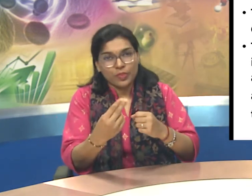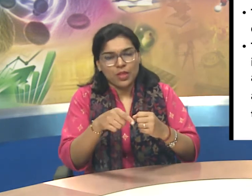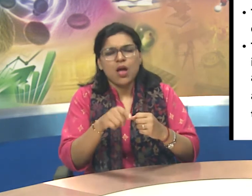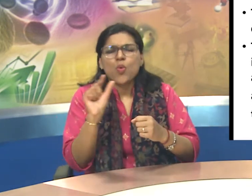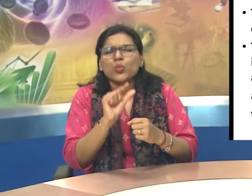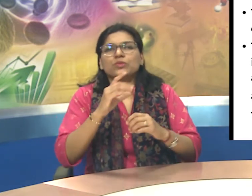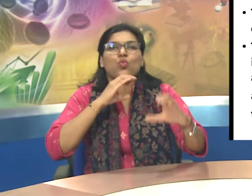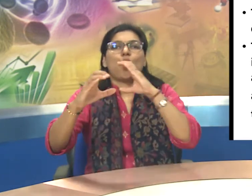using